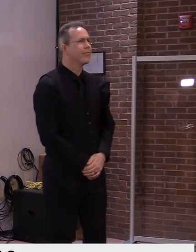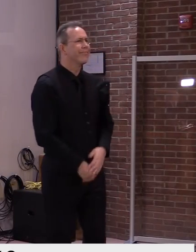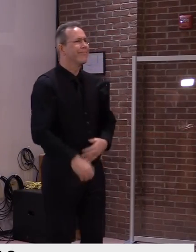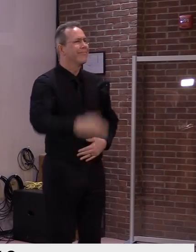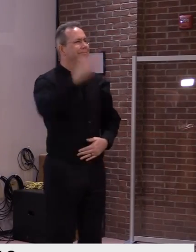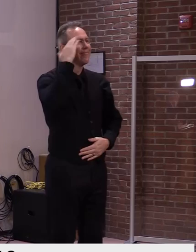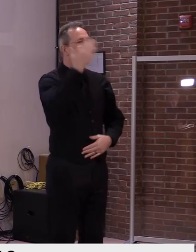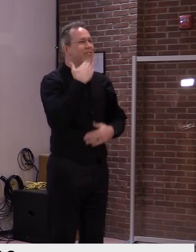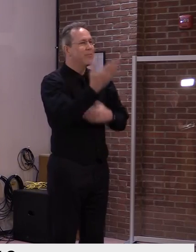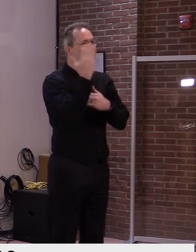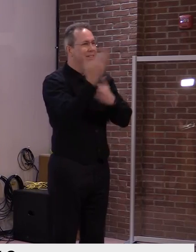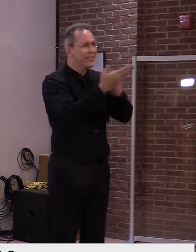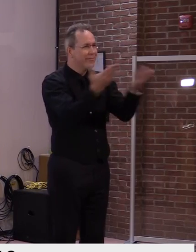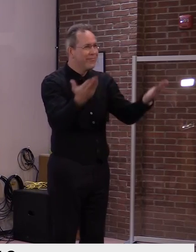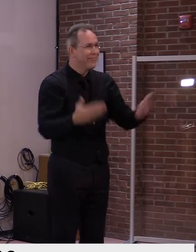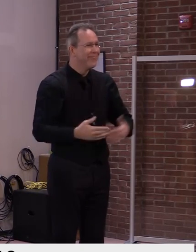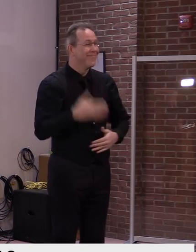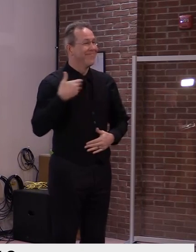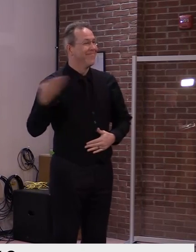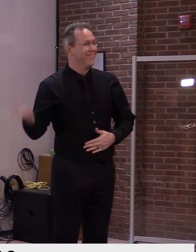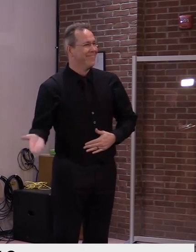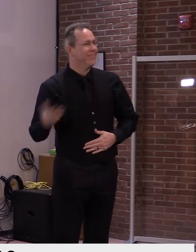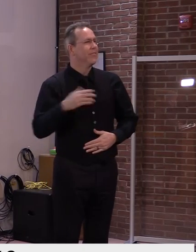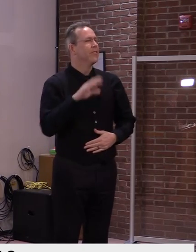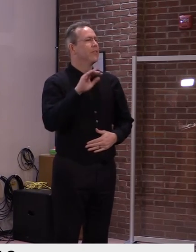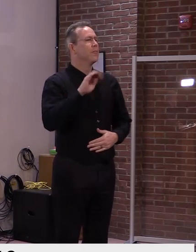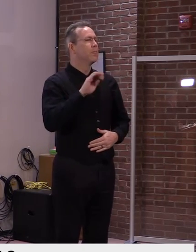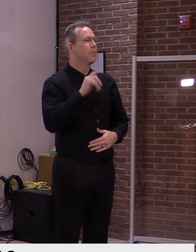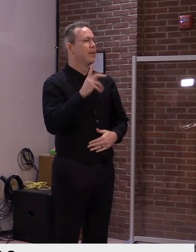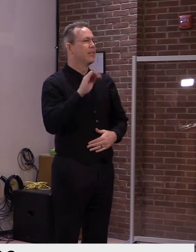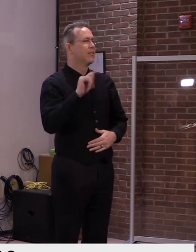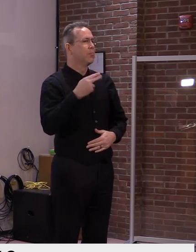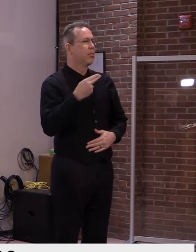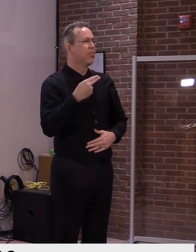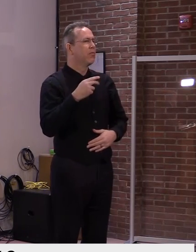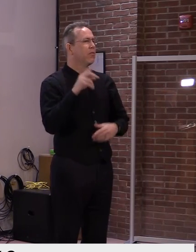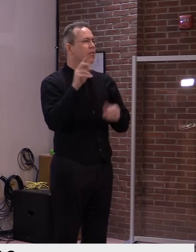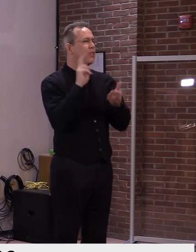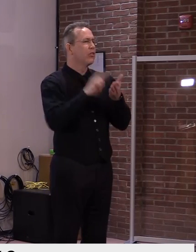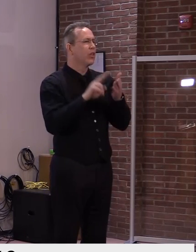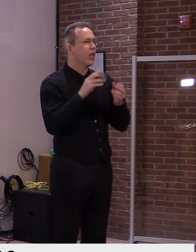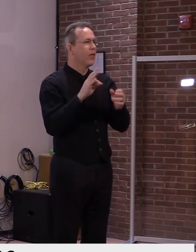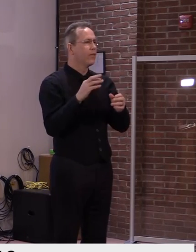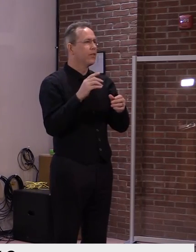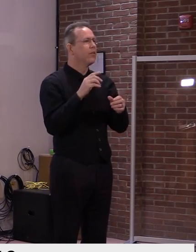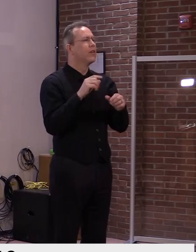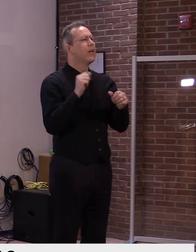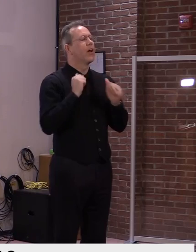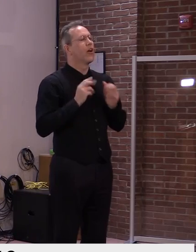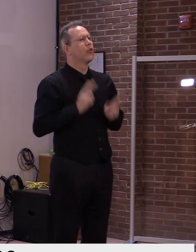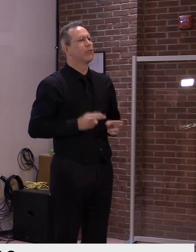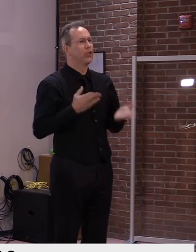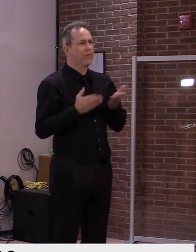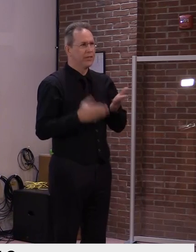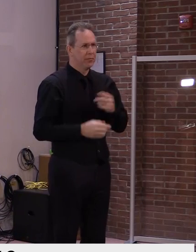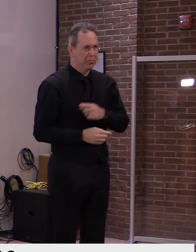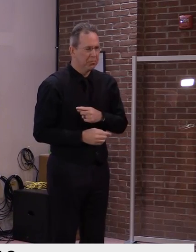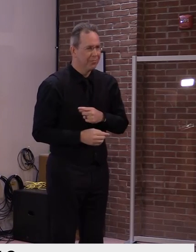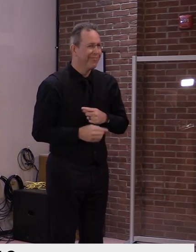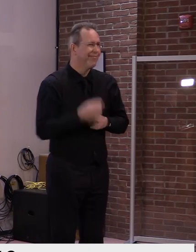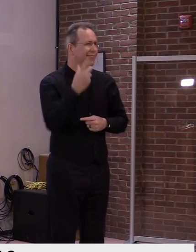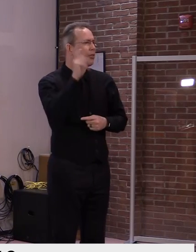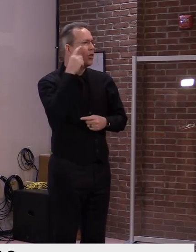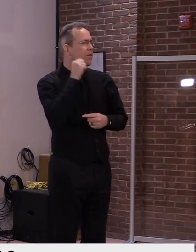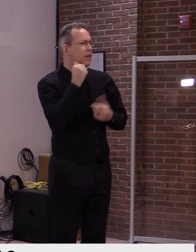Good morning. I'm Mike Smith, Secretary of the Agency of Human Services. Governor Scott is currently on another call with fellow